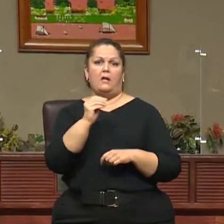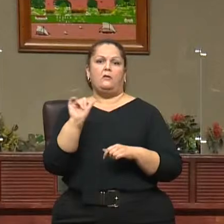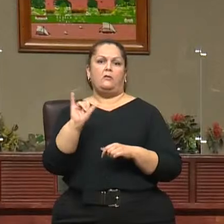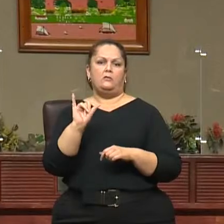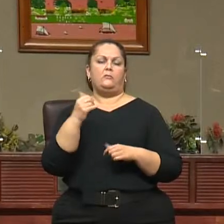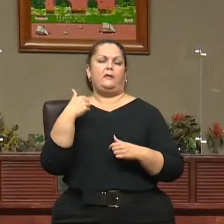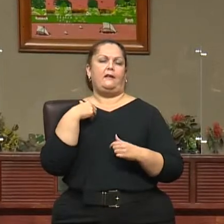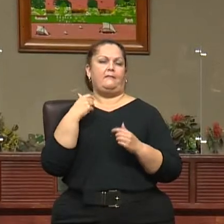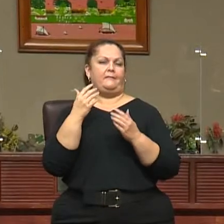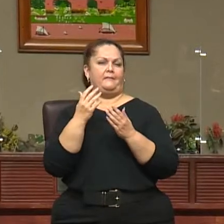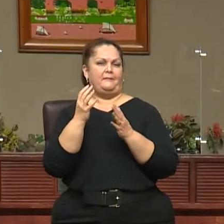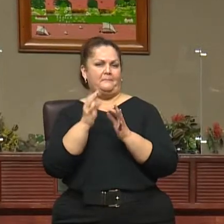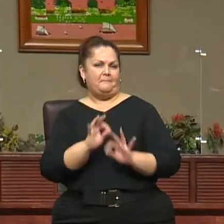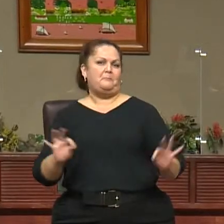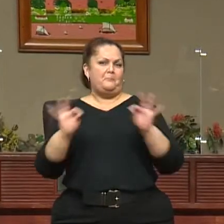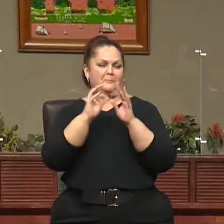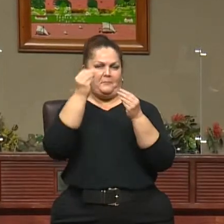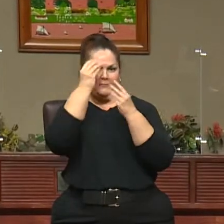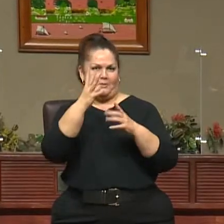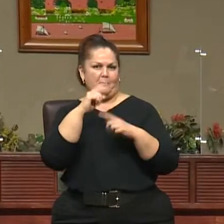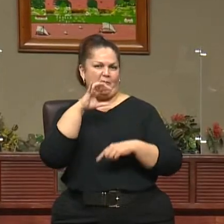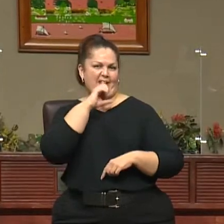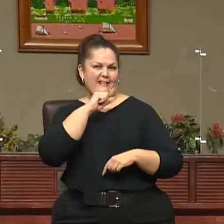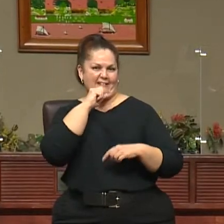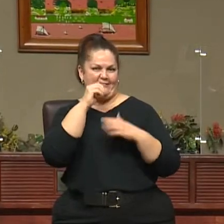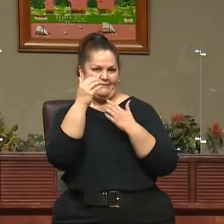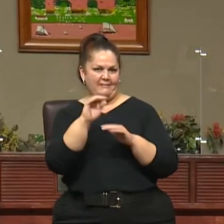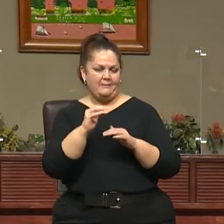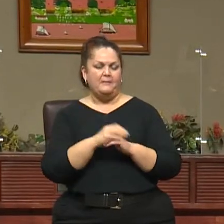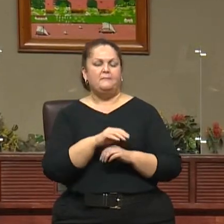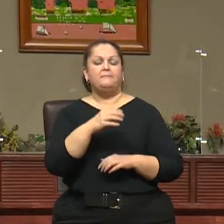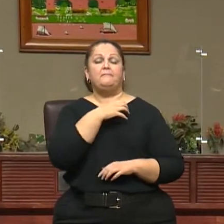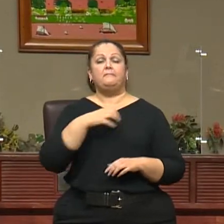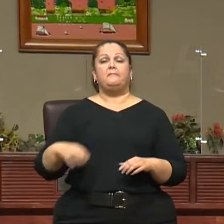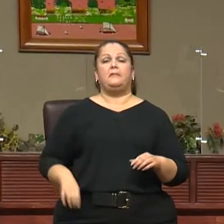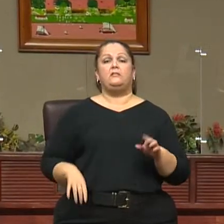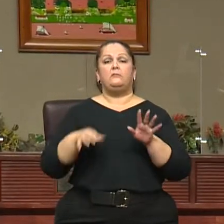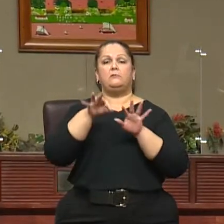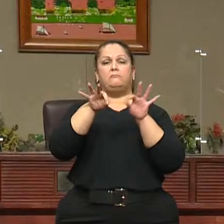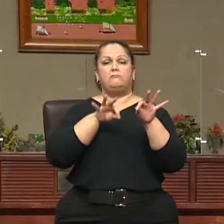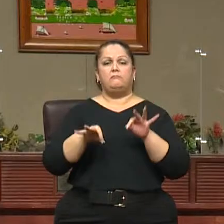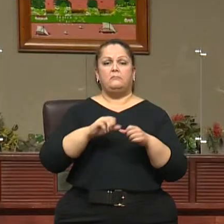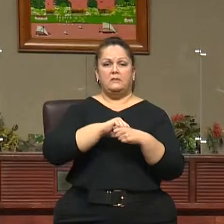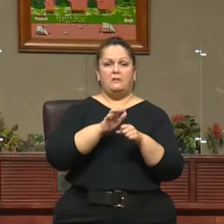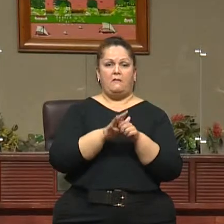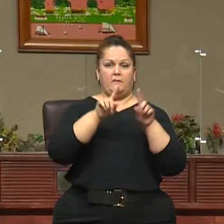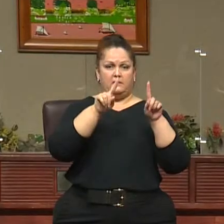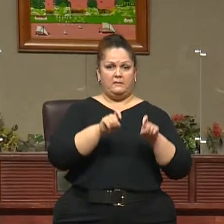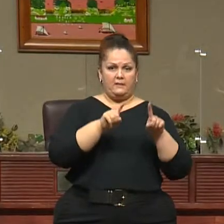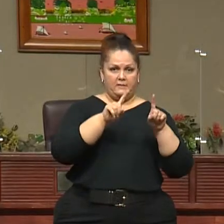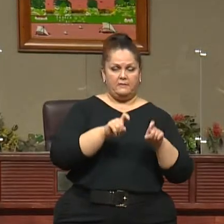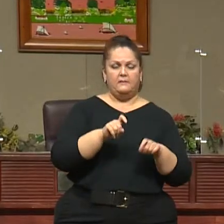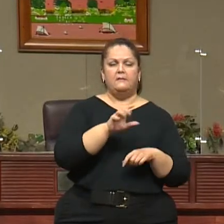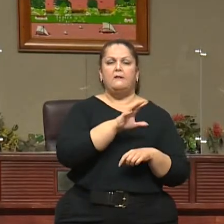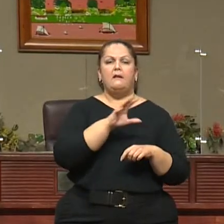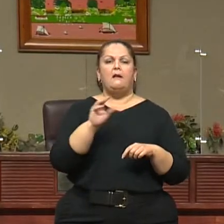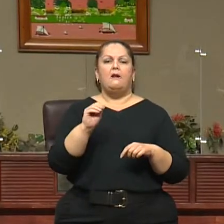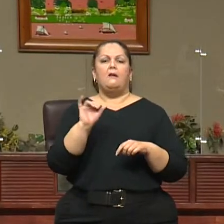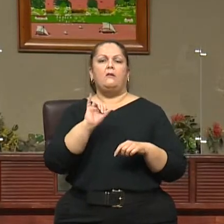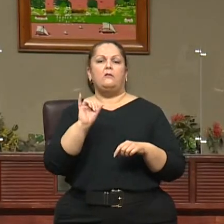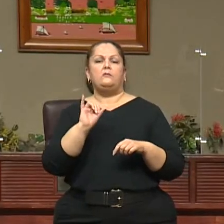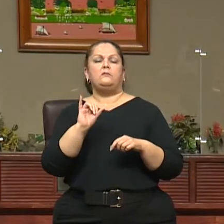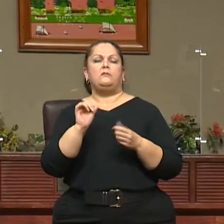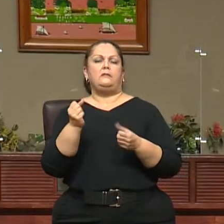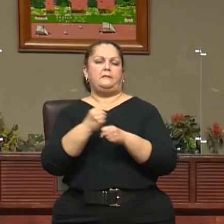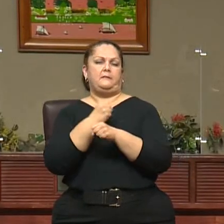age requirements for those said vaccines. The mayor will also discuss an extension on COVID-19 testing and our latest